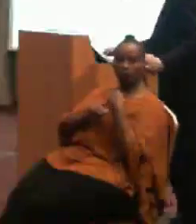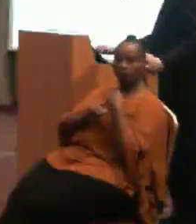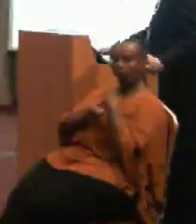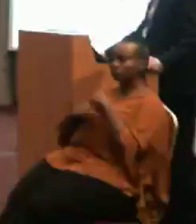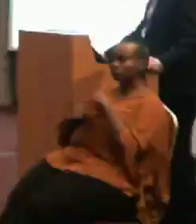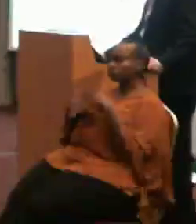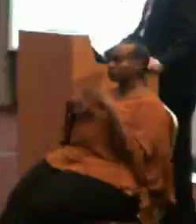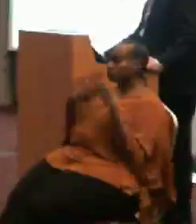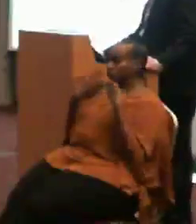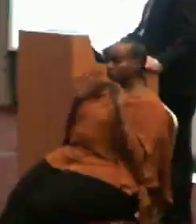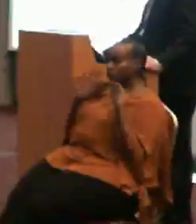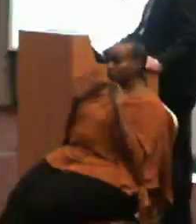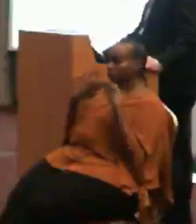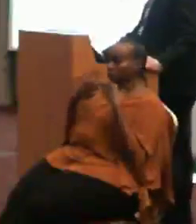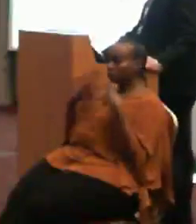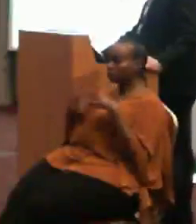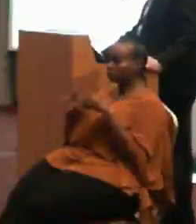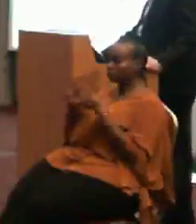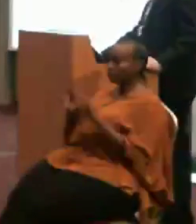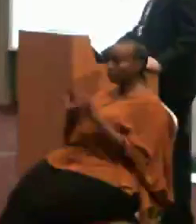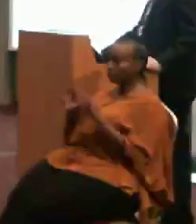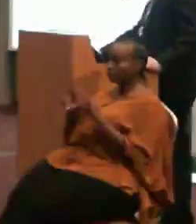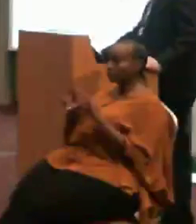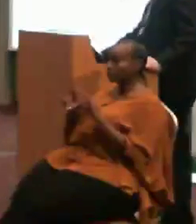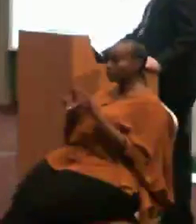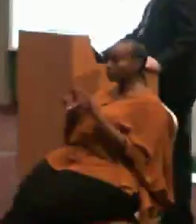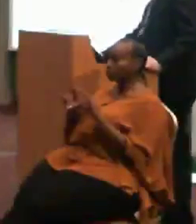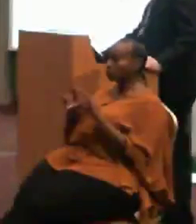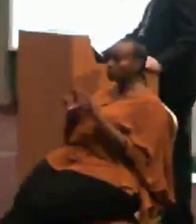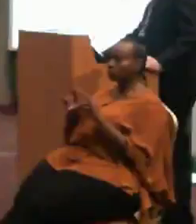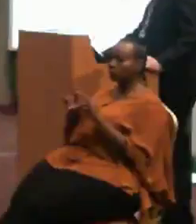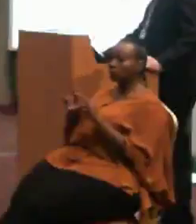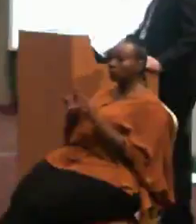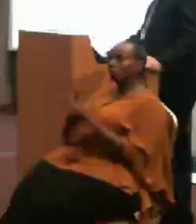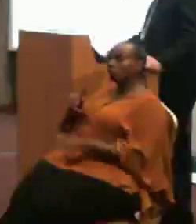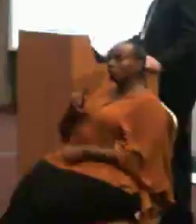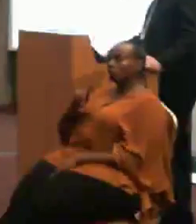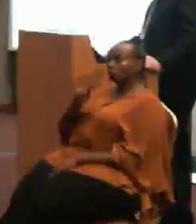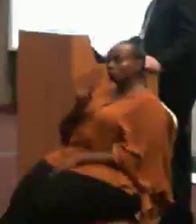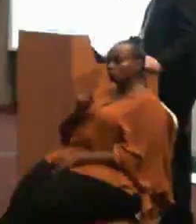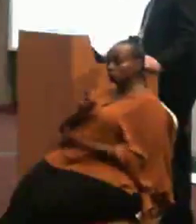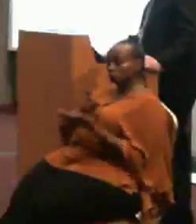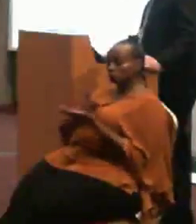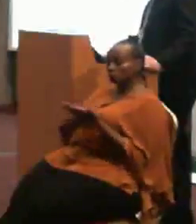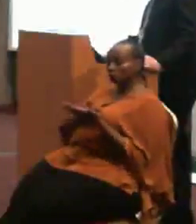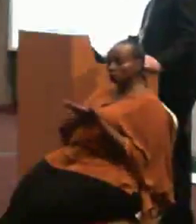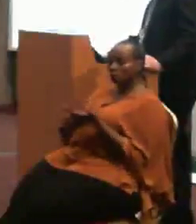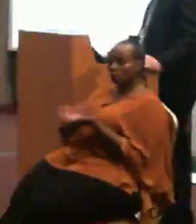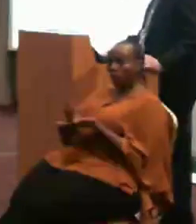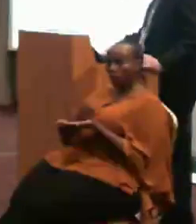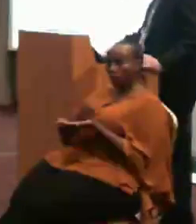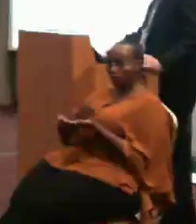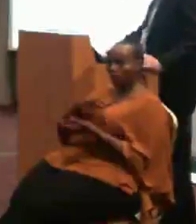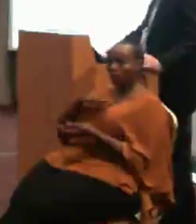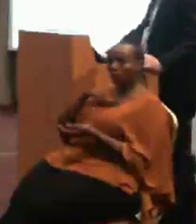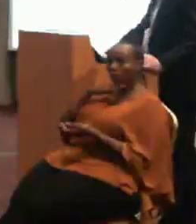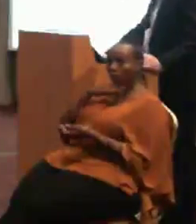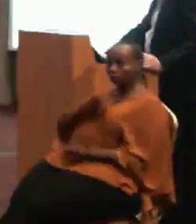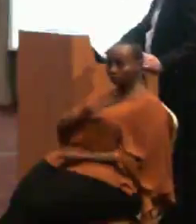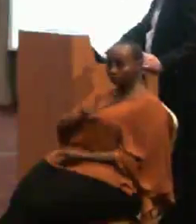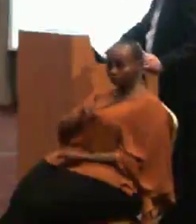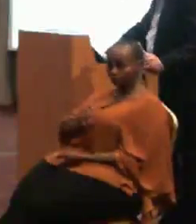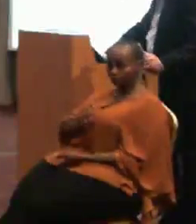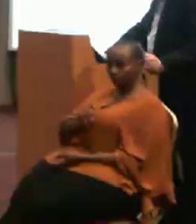Chair, thank you. The question regarding the adequate or efficient levels of debt collection, certainly our